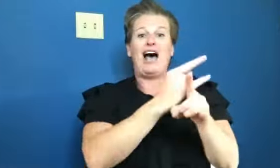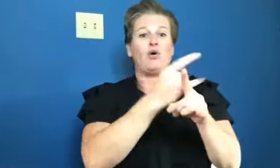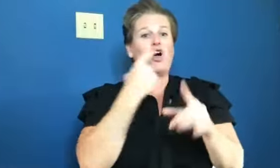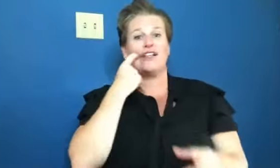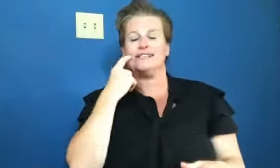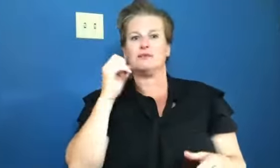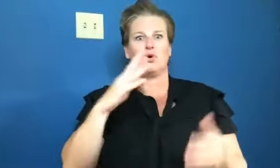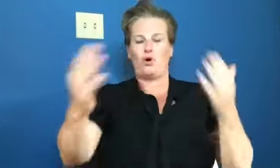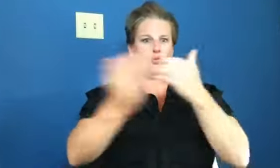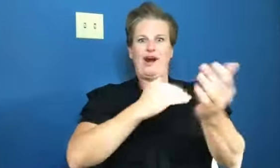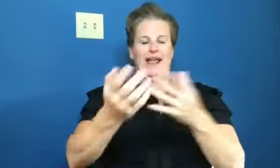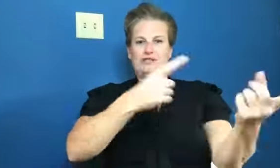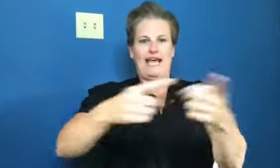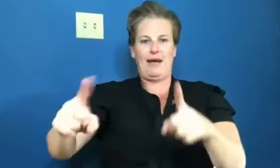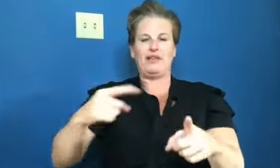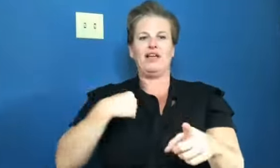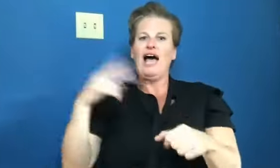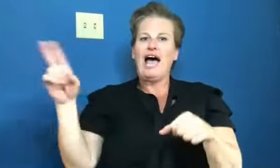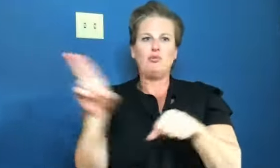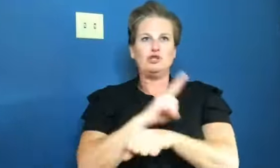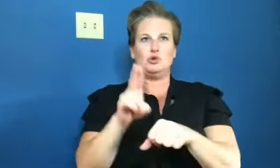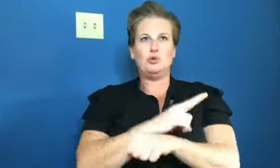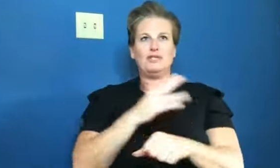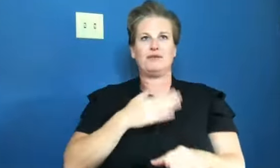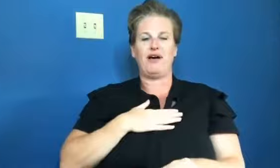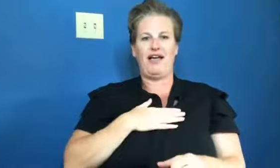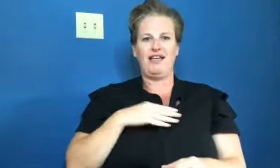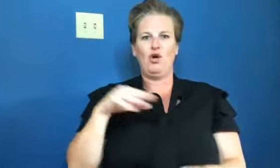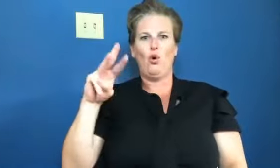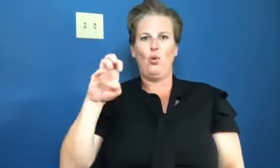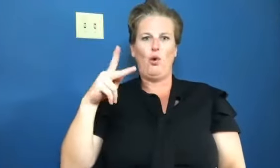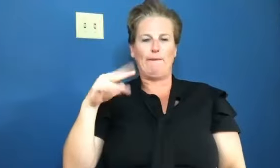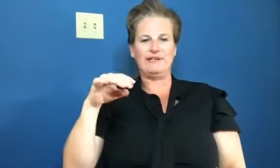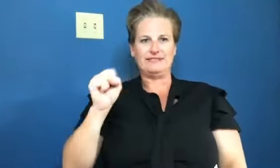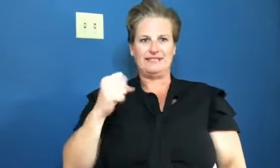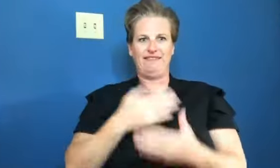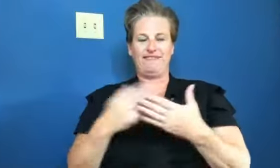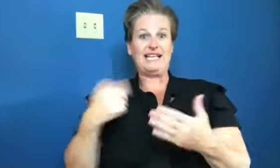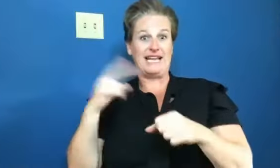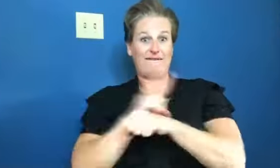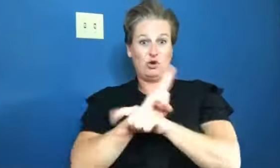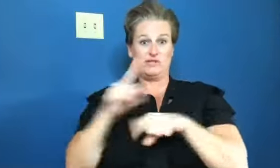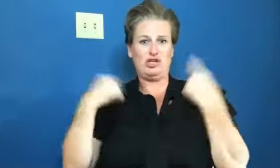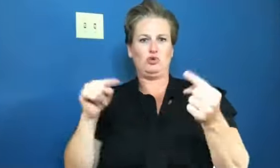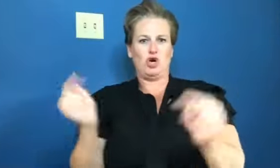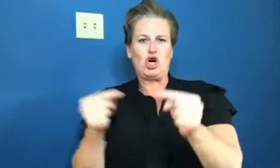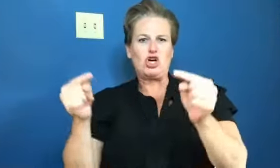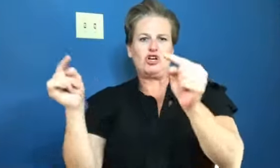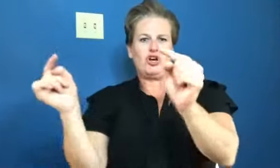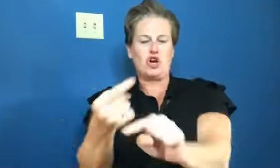was using my weapons of mass destruction in order to try to minimize the fear and the calamity in my